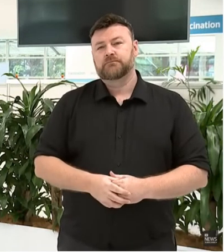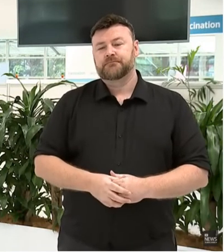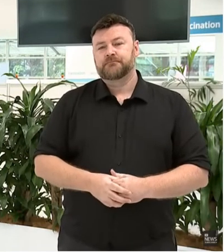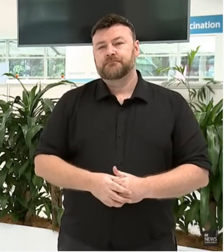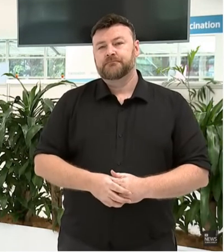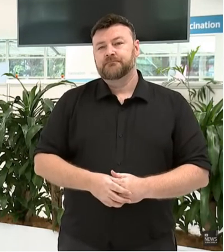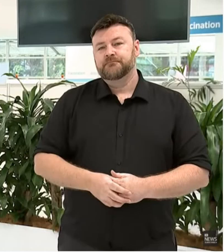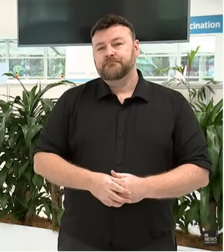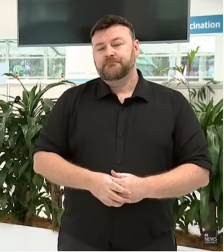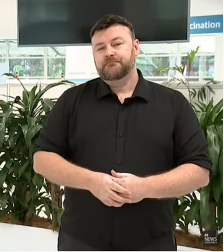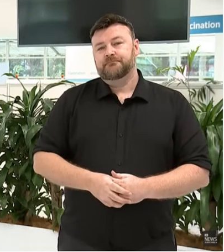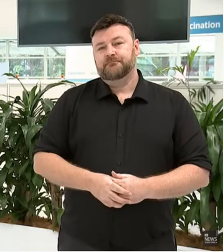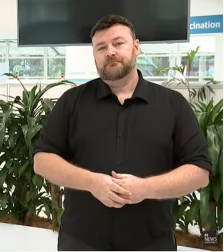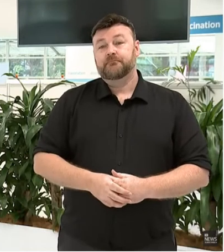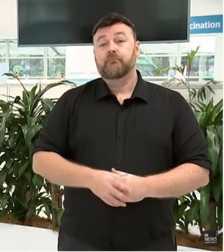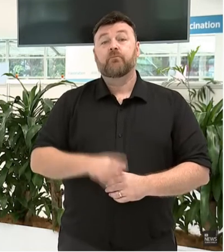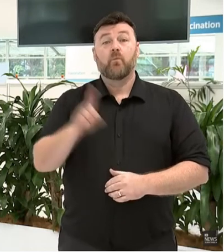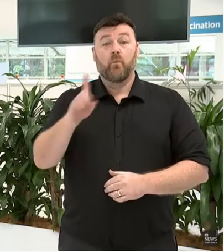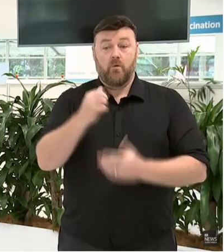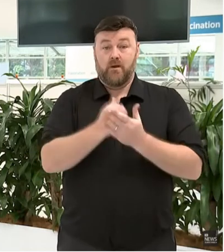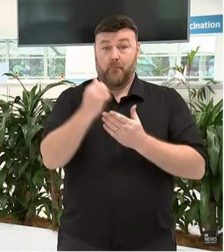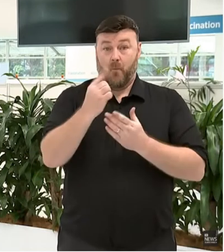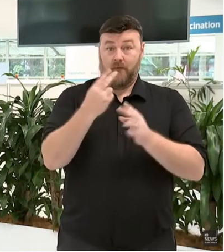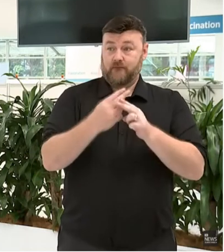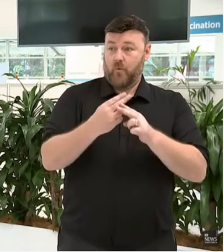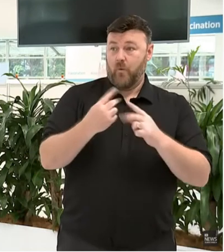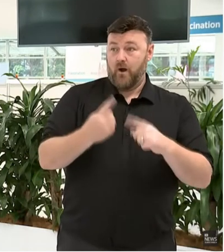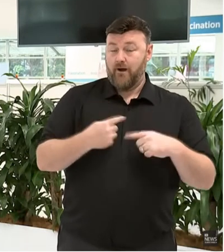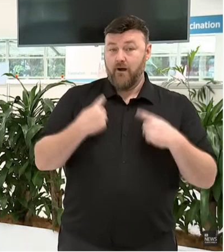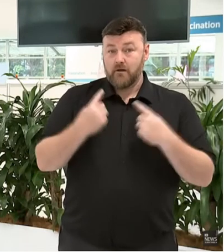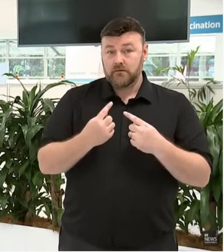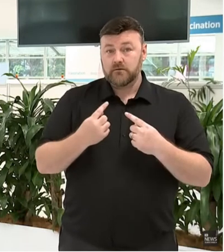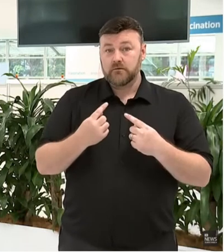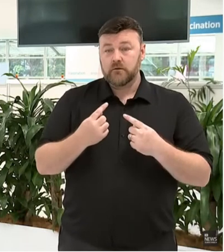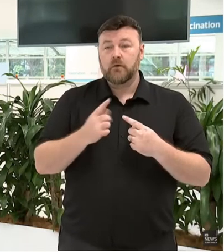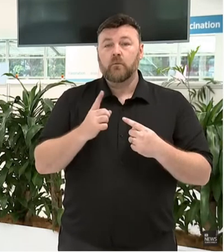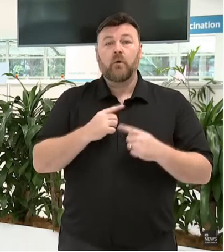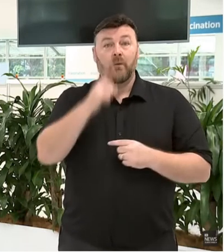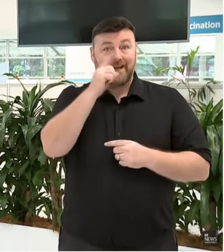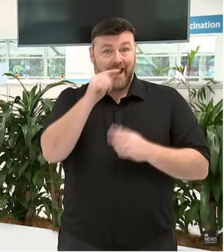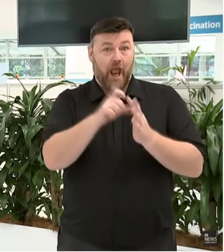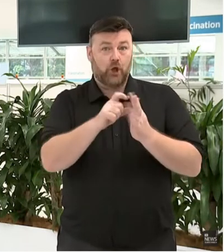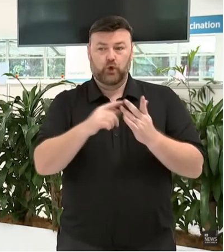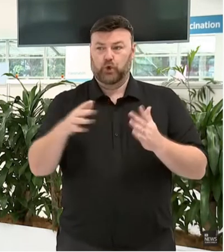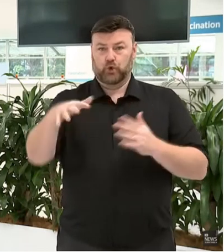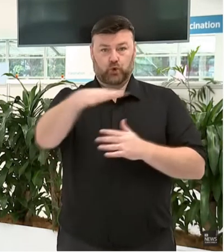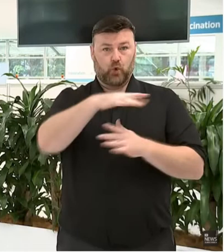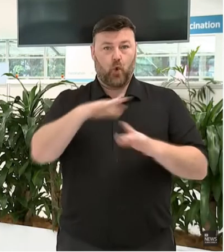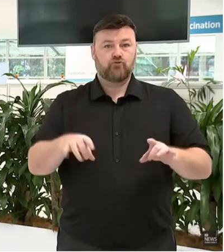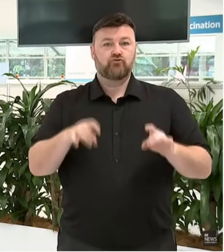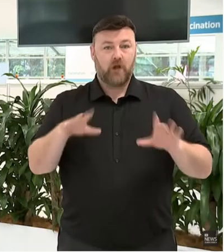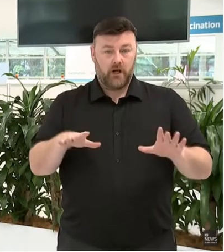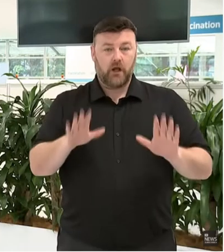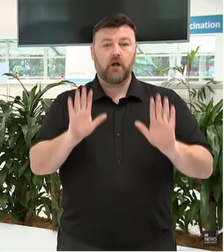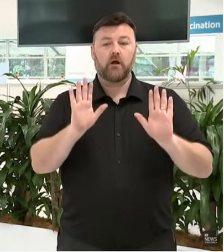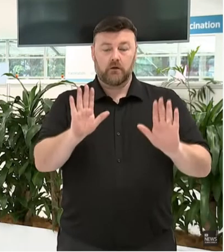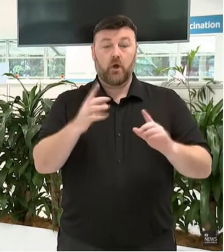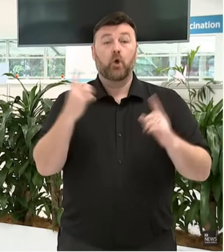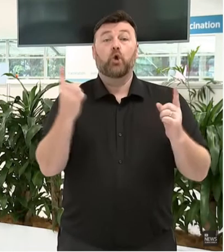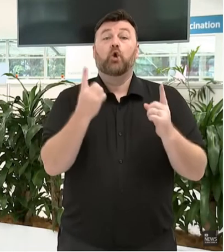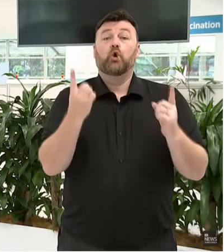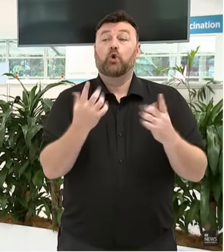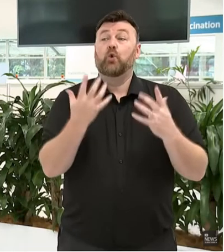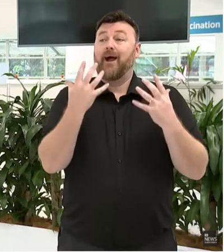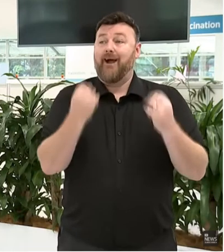view. The best thing that we can do, and the best thing we can do as a country, is ensure that those states that will have